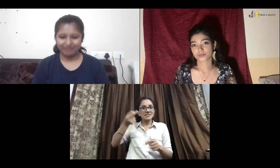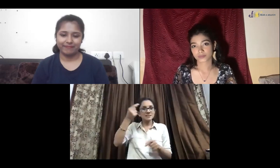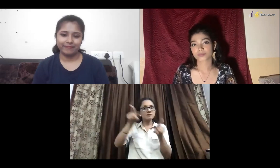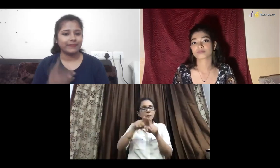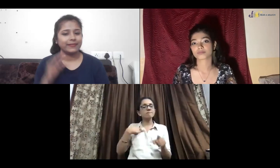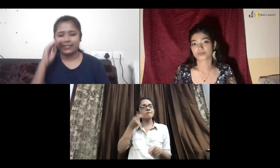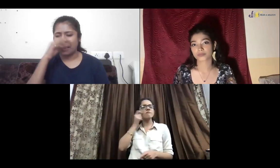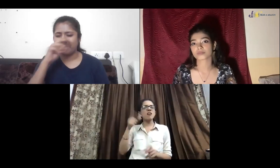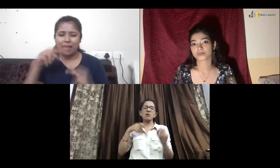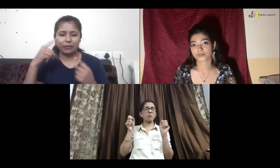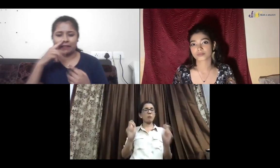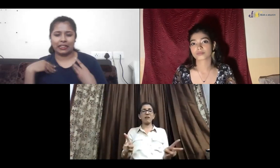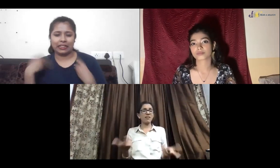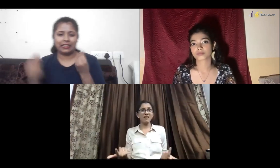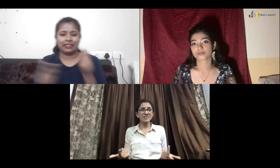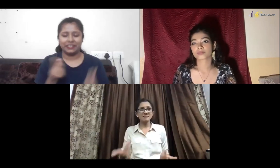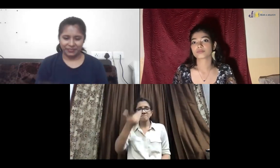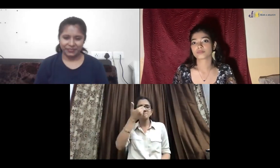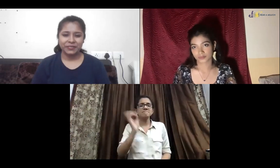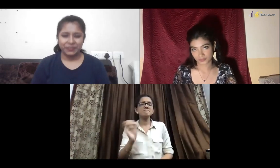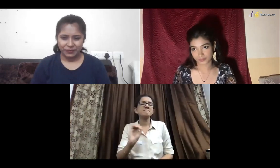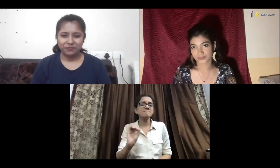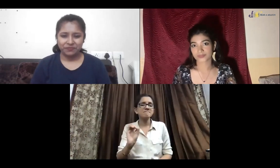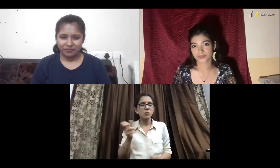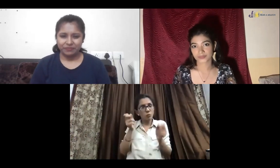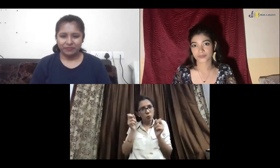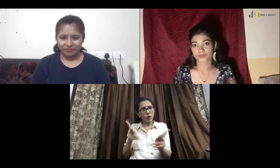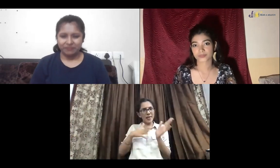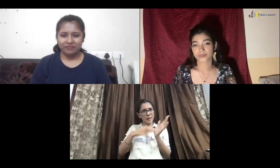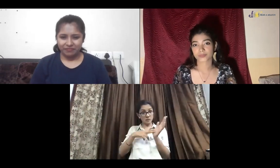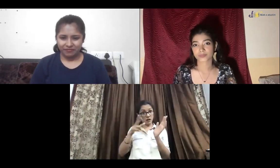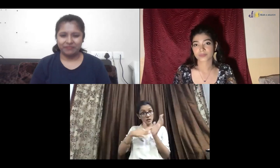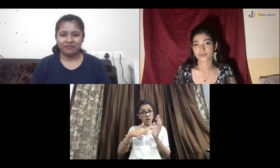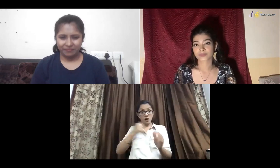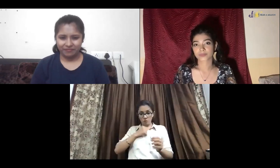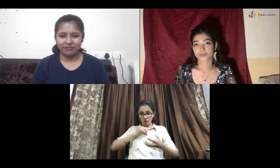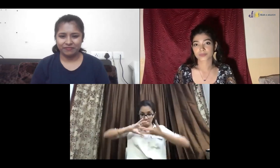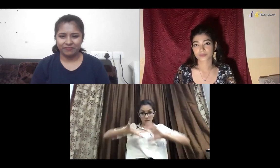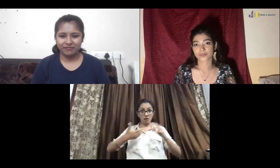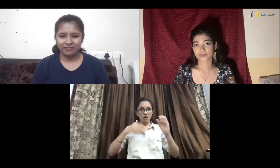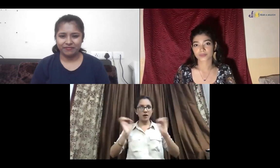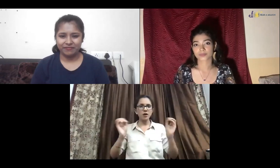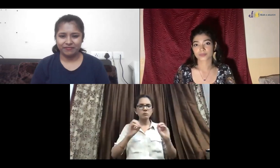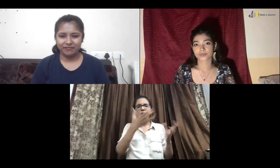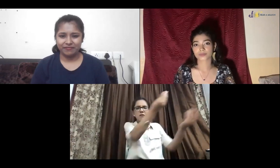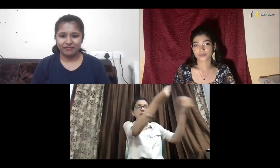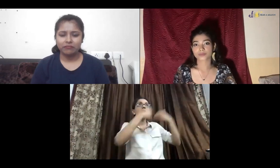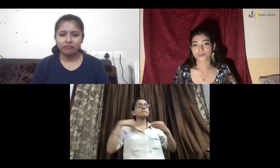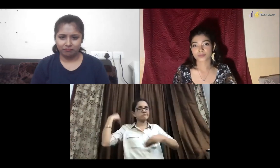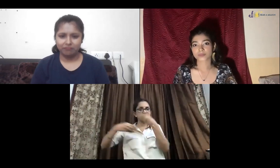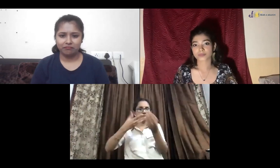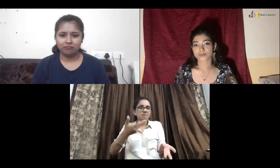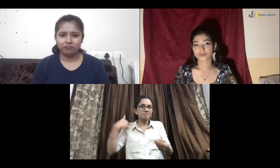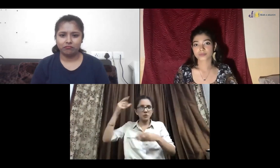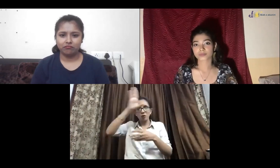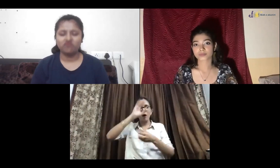If if he will got to know about that thing, then what he We will have do? to give them these things also awareness. So